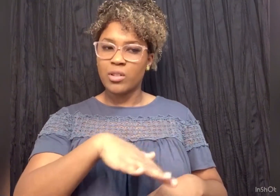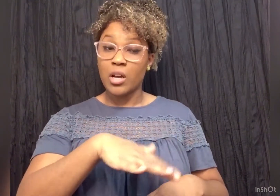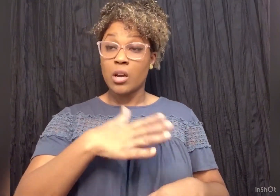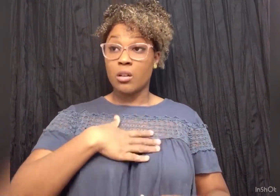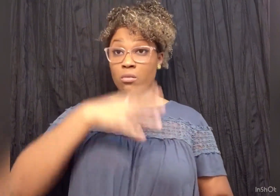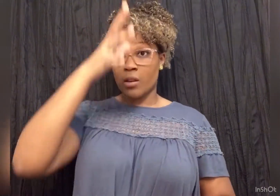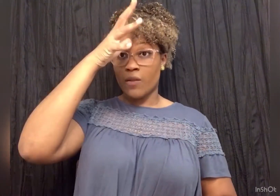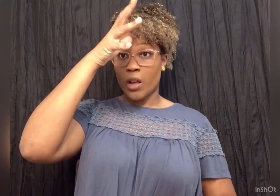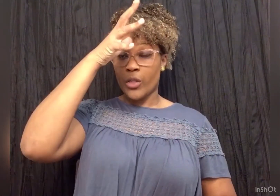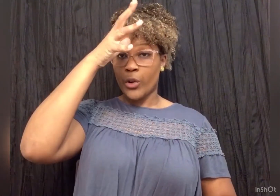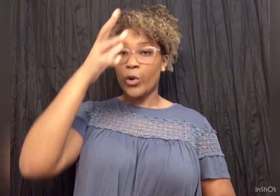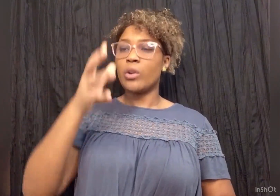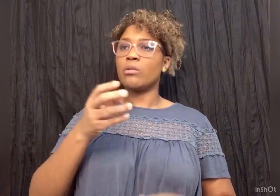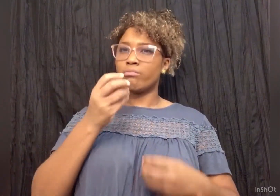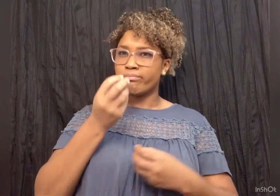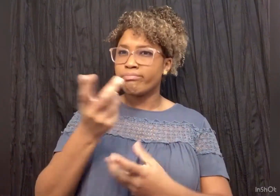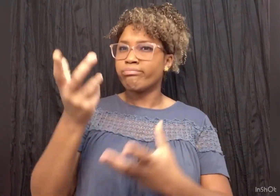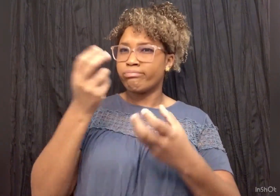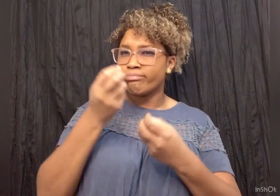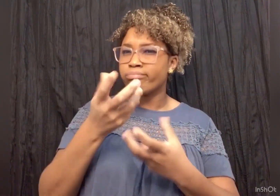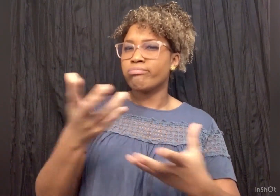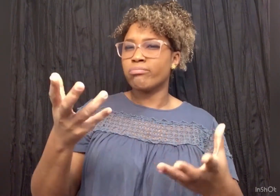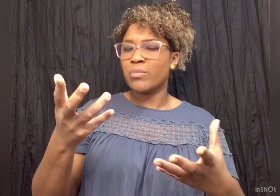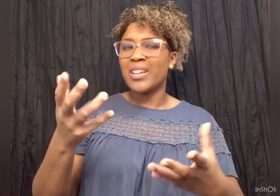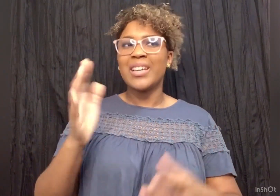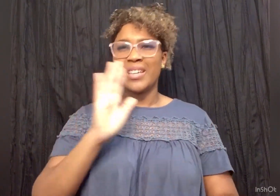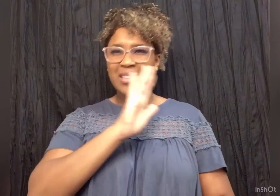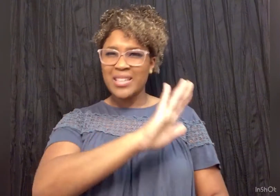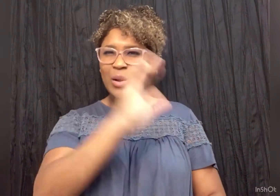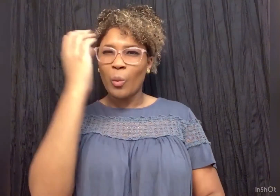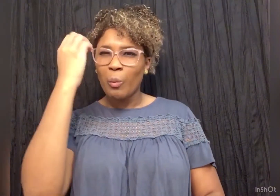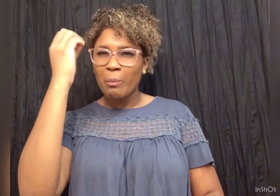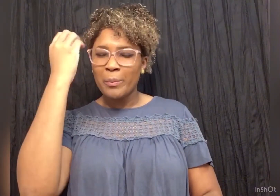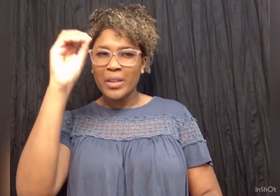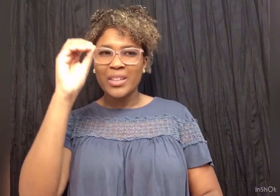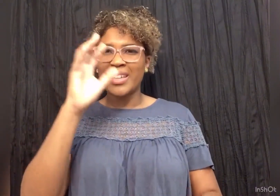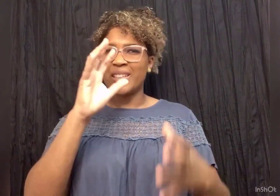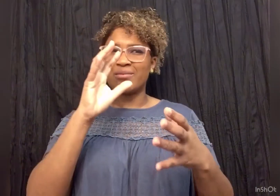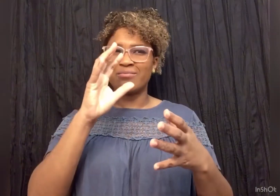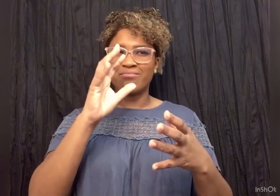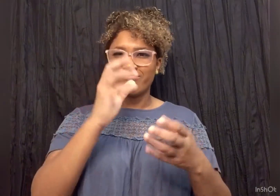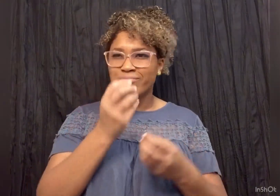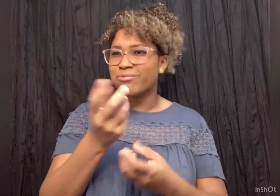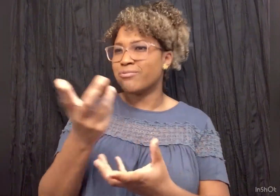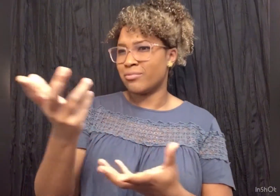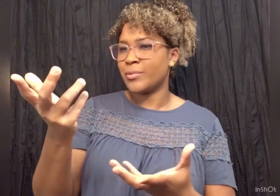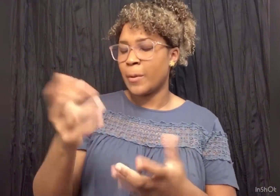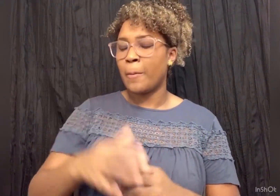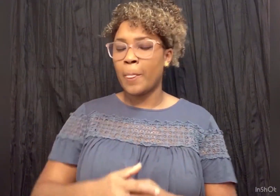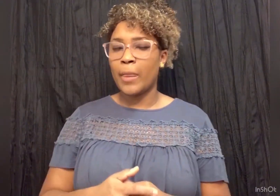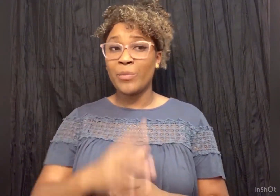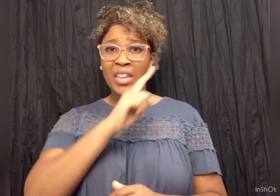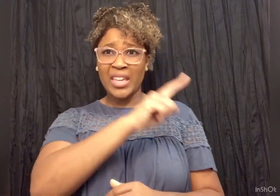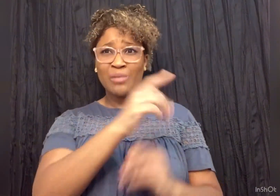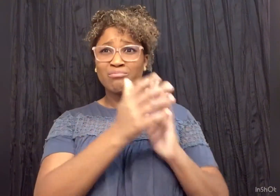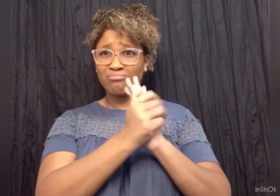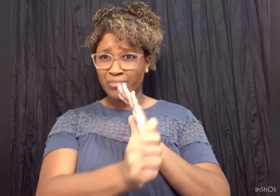some anecdotes and holding forth on his opinion of the situation. He was a good storyteller.